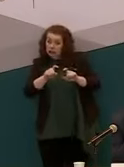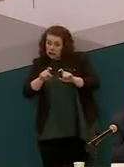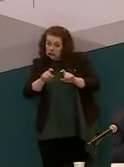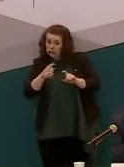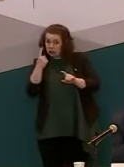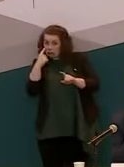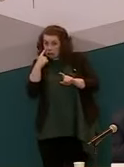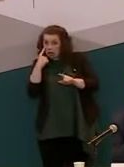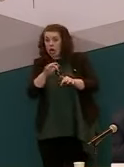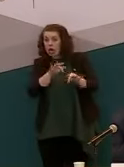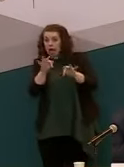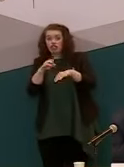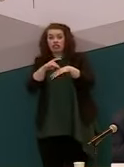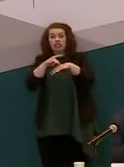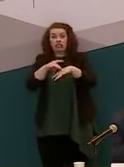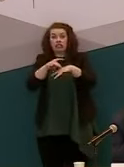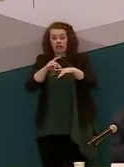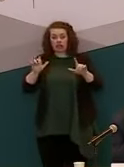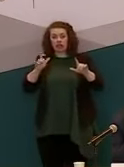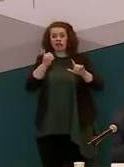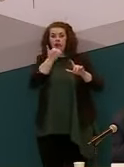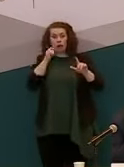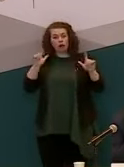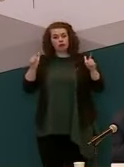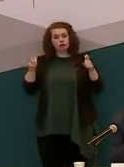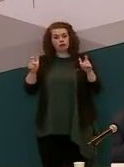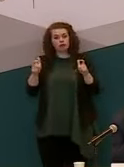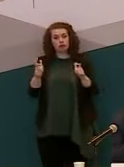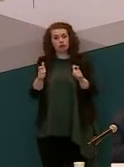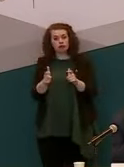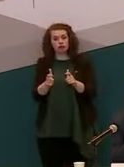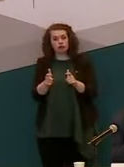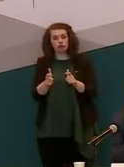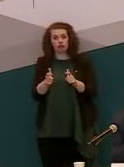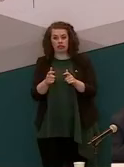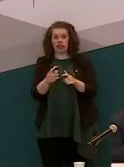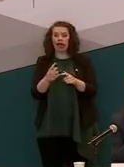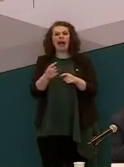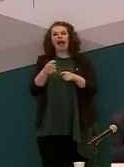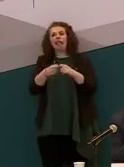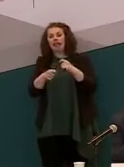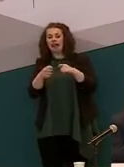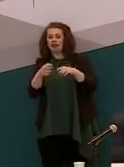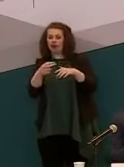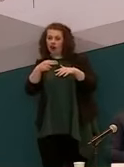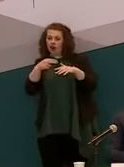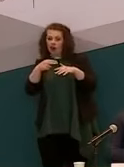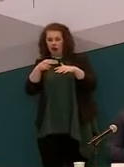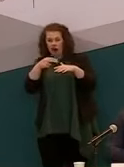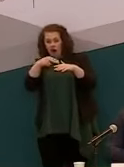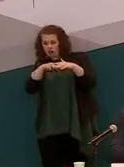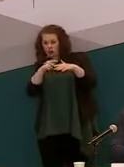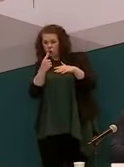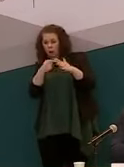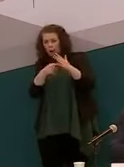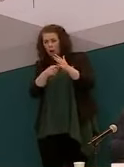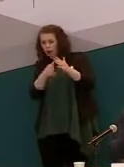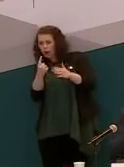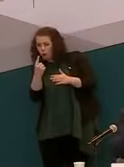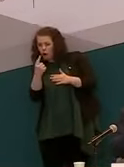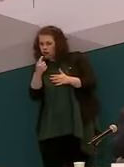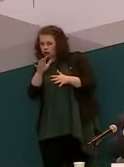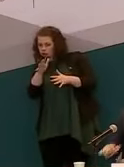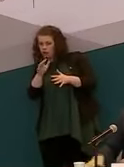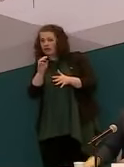disease, and R doesn't go above 1.1, the reproduction number just peeps above 1, we'll get a small increase